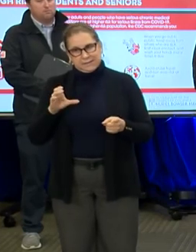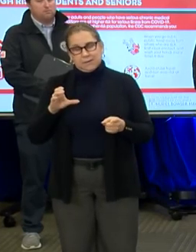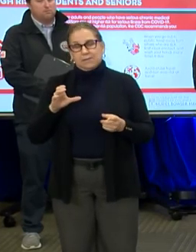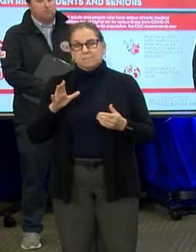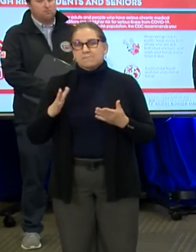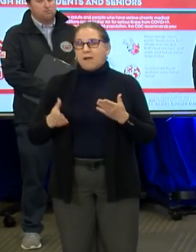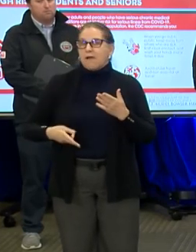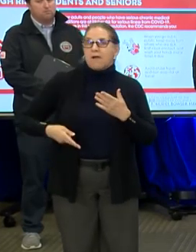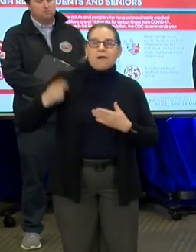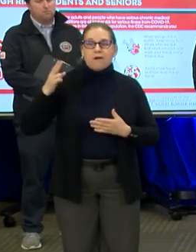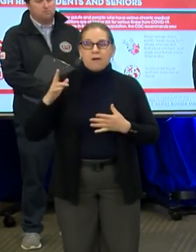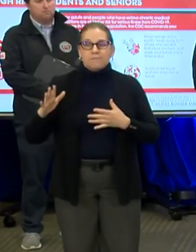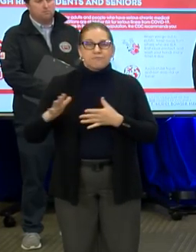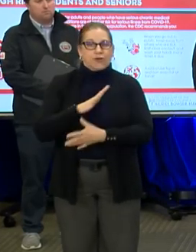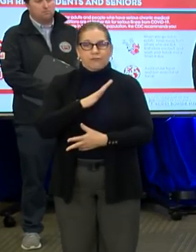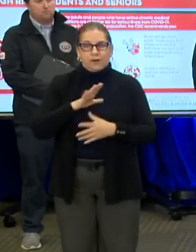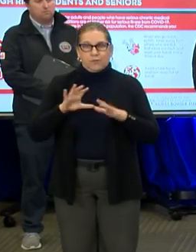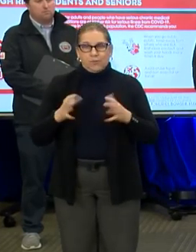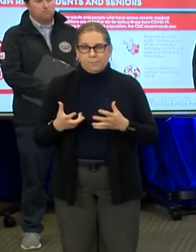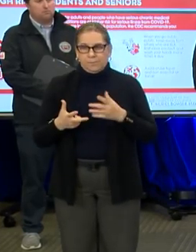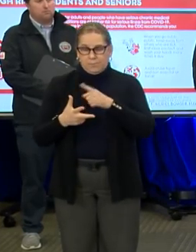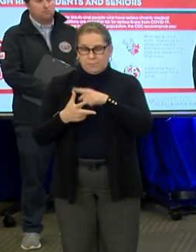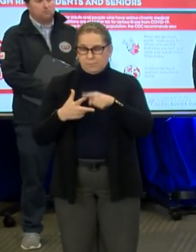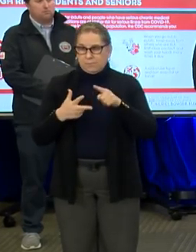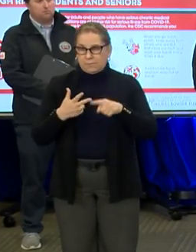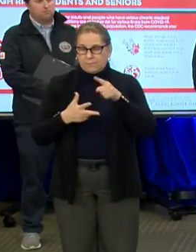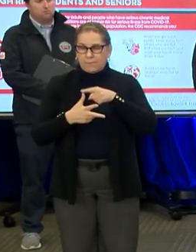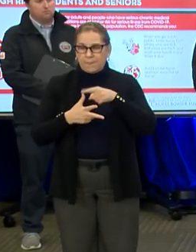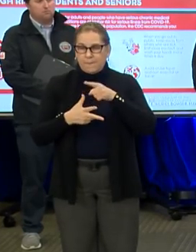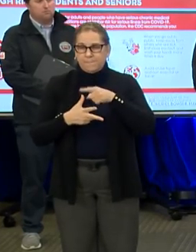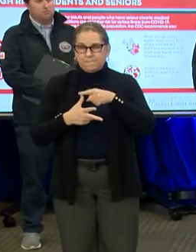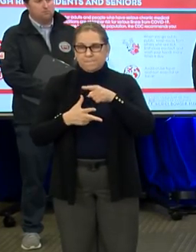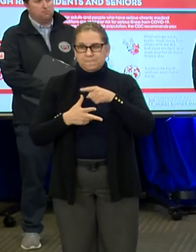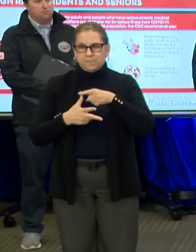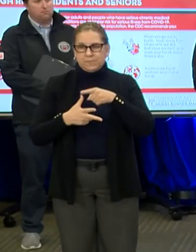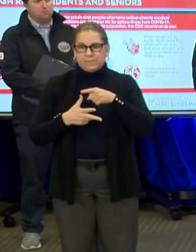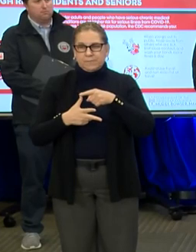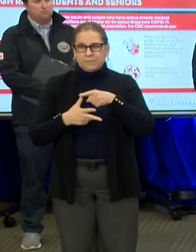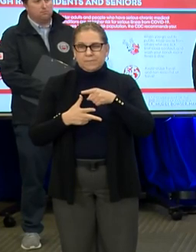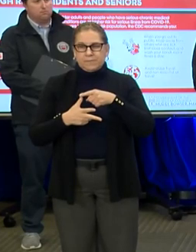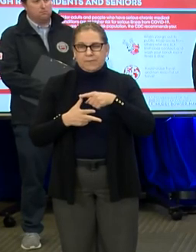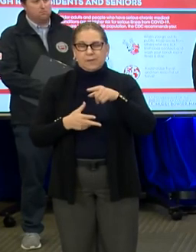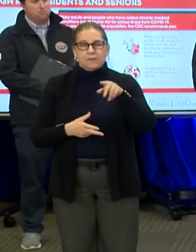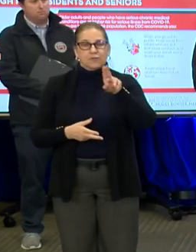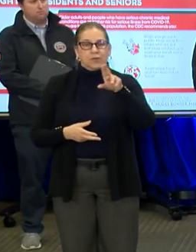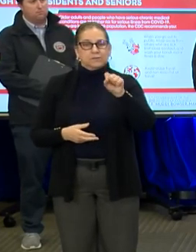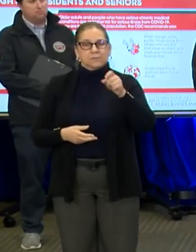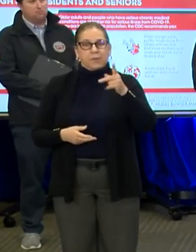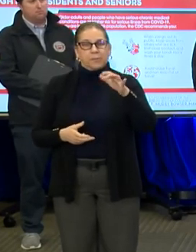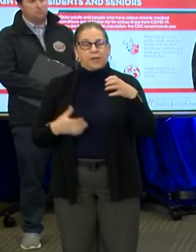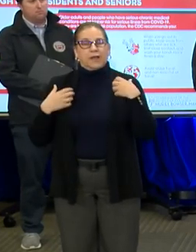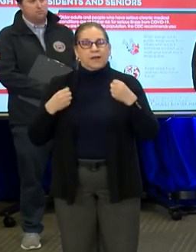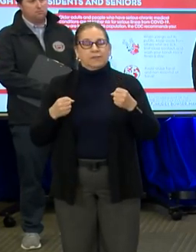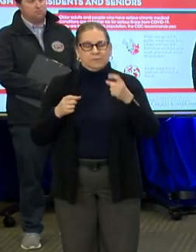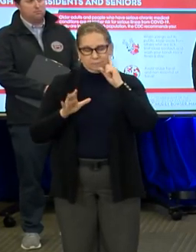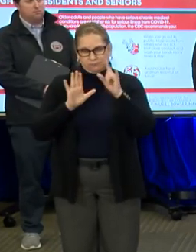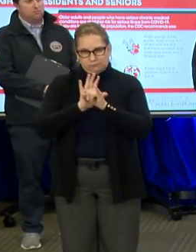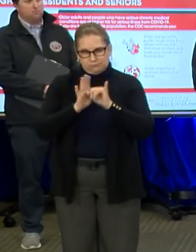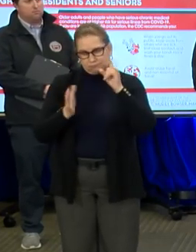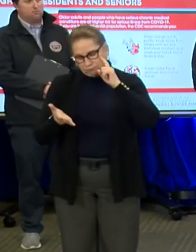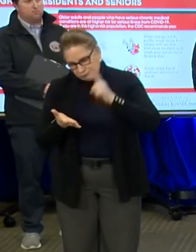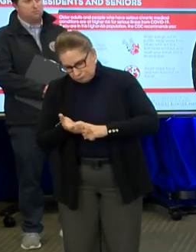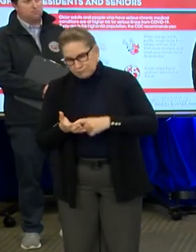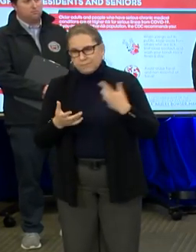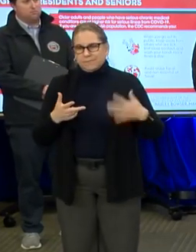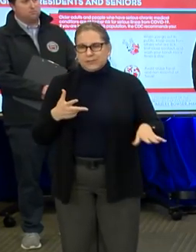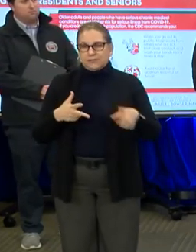those identified by the U.S. Public Health Service. The first group includes hospitalized patients